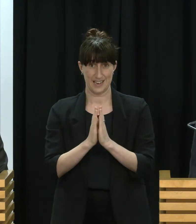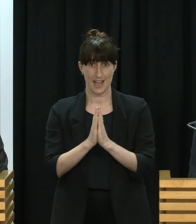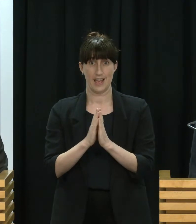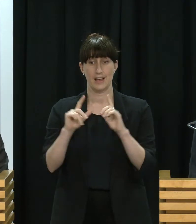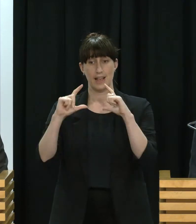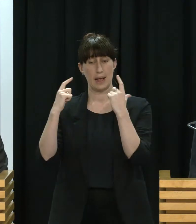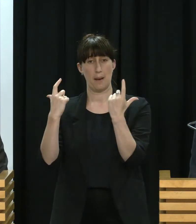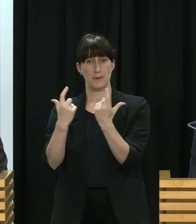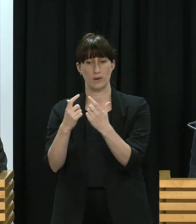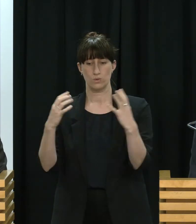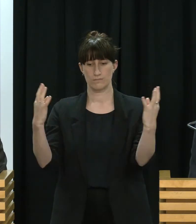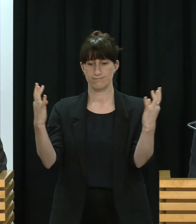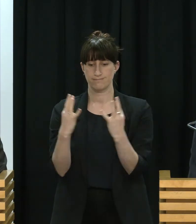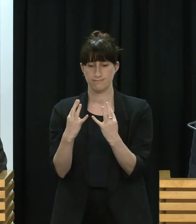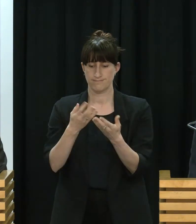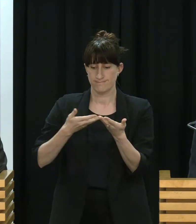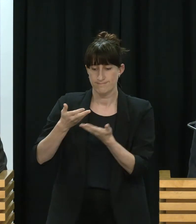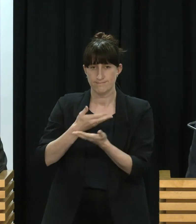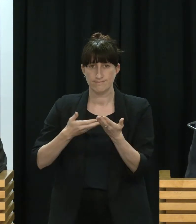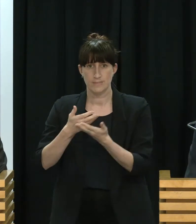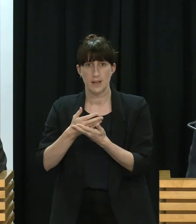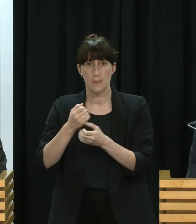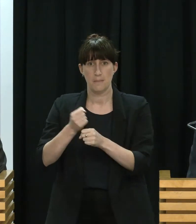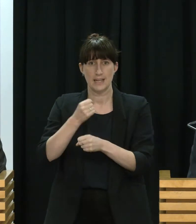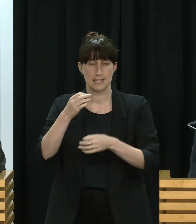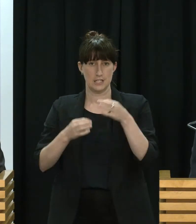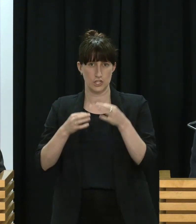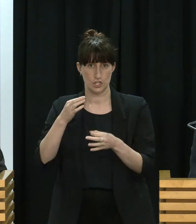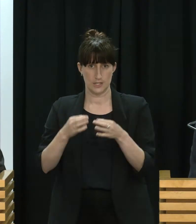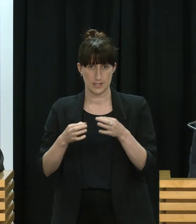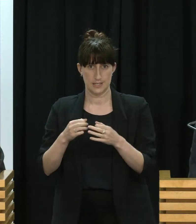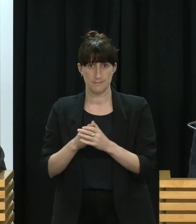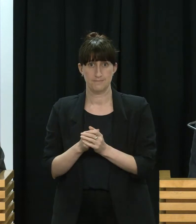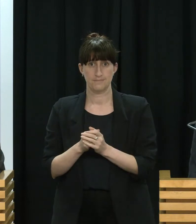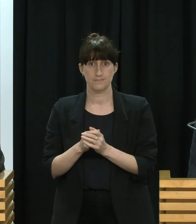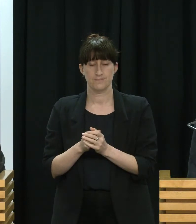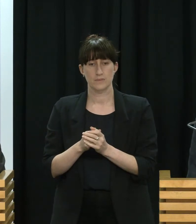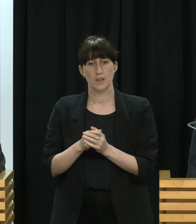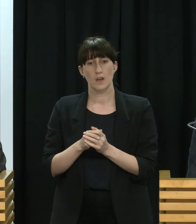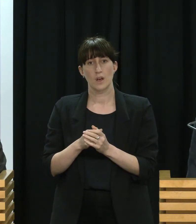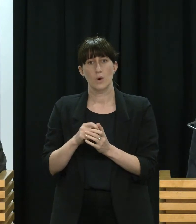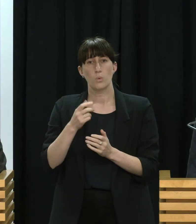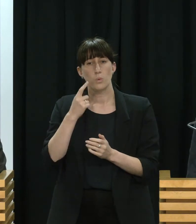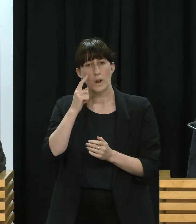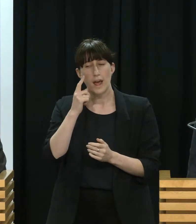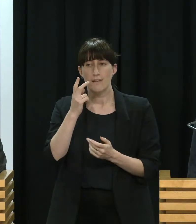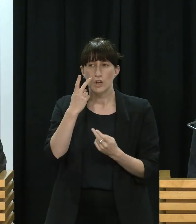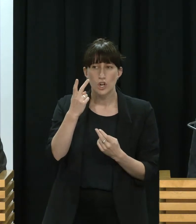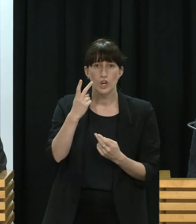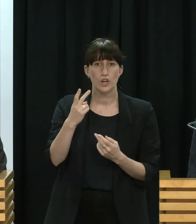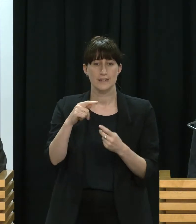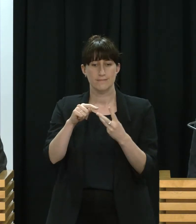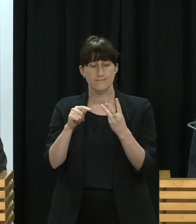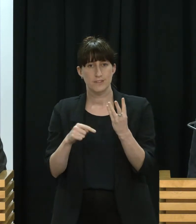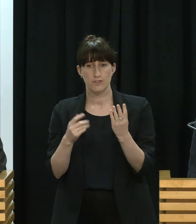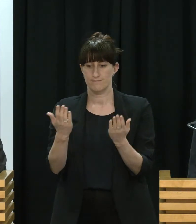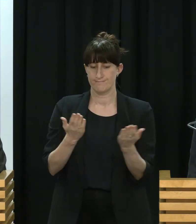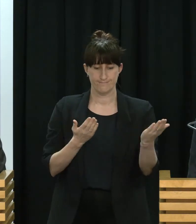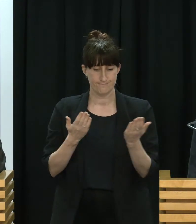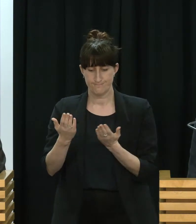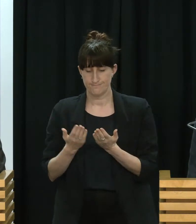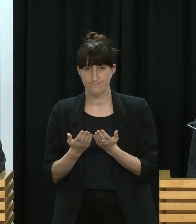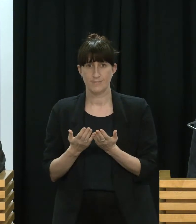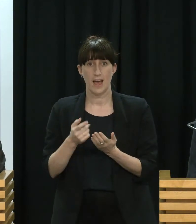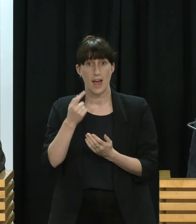have and the decisions that we need to make. We'll look at whether any new cases have been identified. We'll be looking